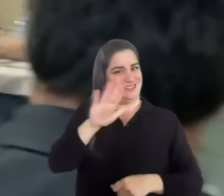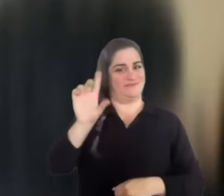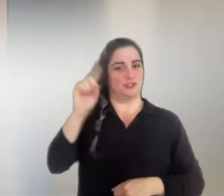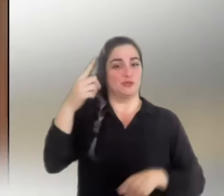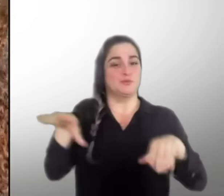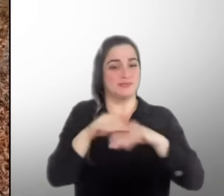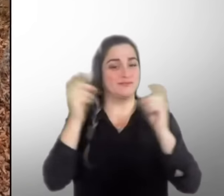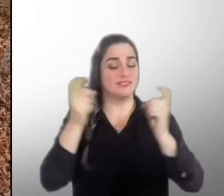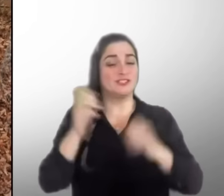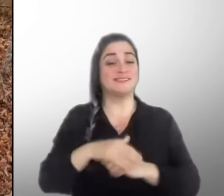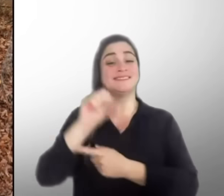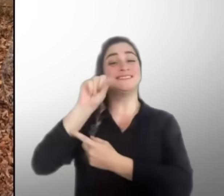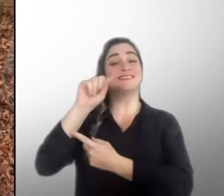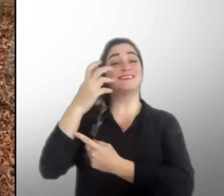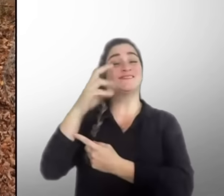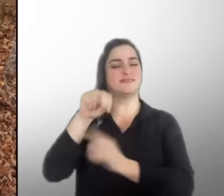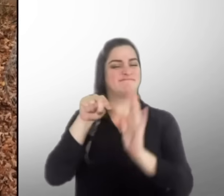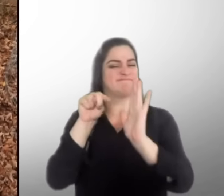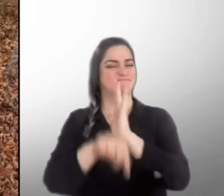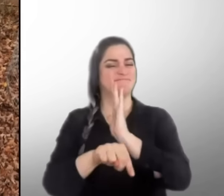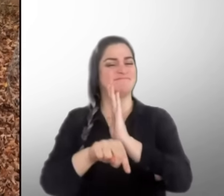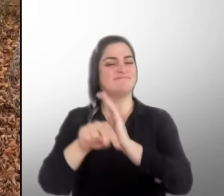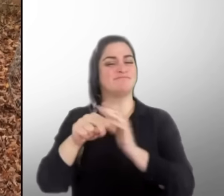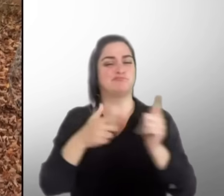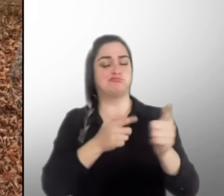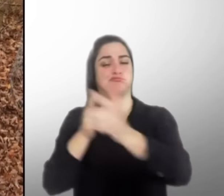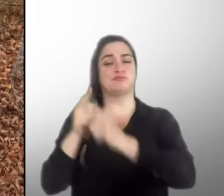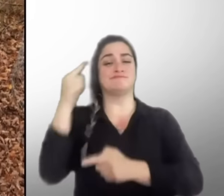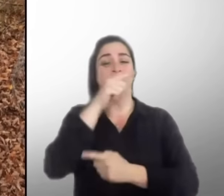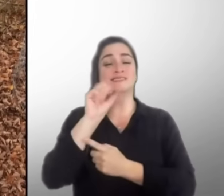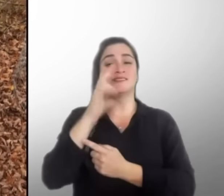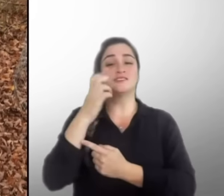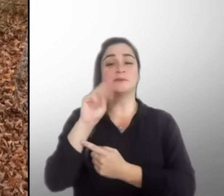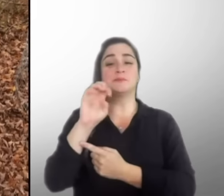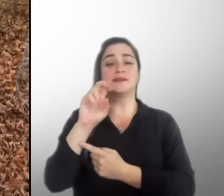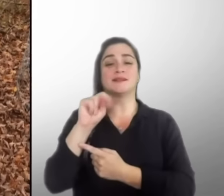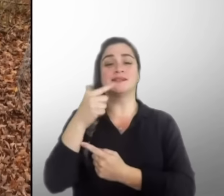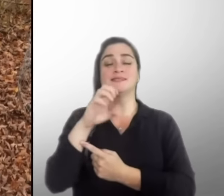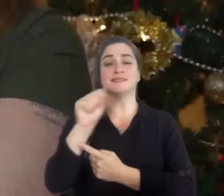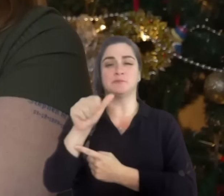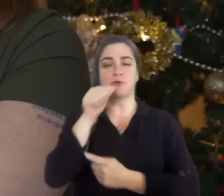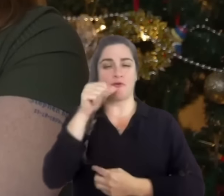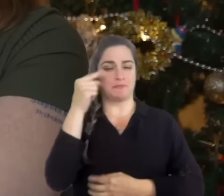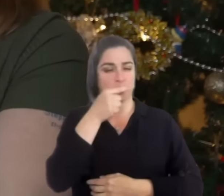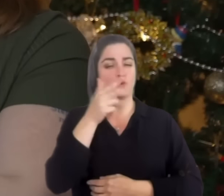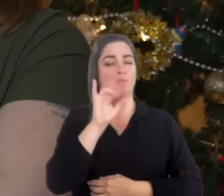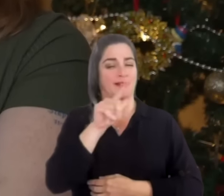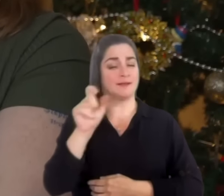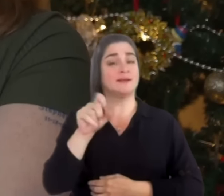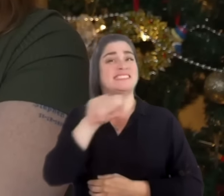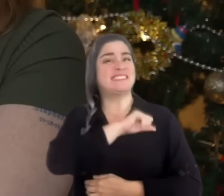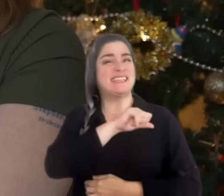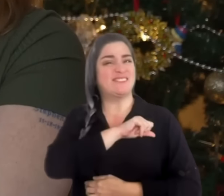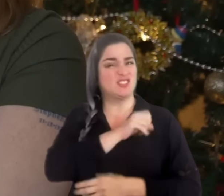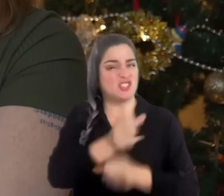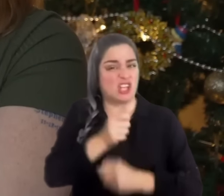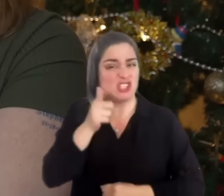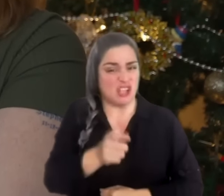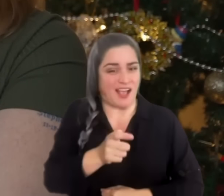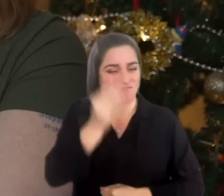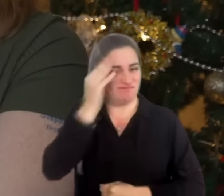anniversary, Steven was killed by a gunman at Schmengi's Bar and Grill, along with seven others. MEGAN said, Steve got shot.